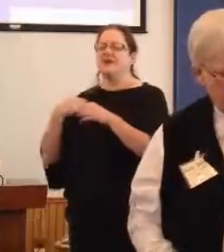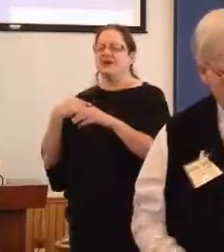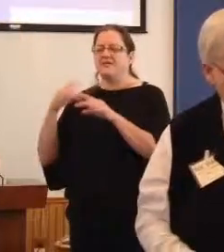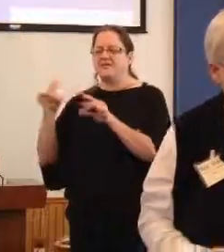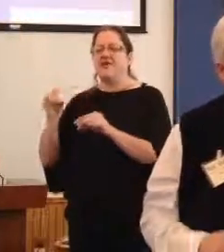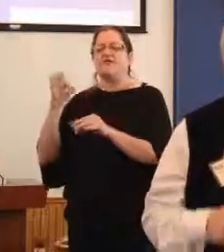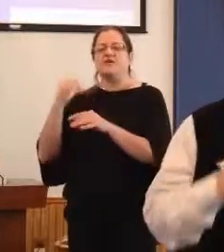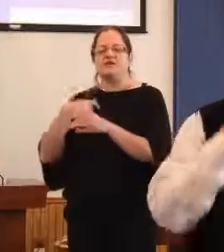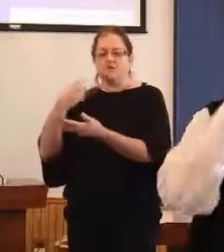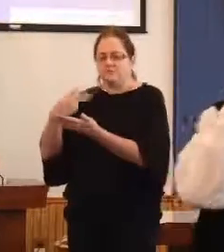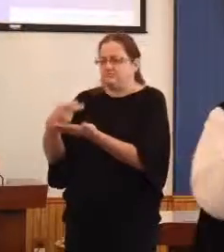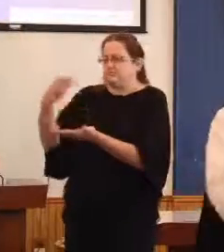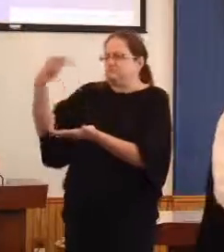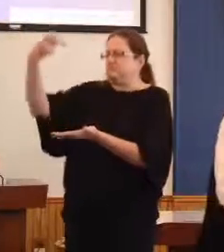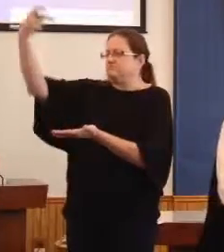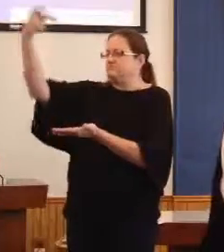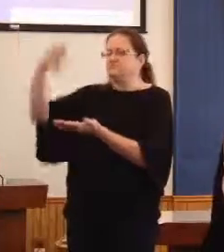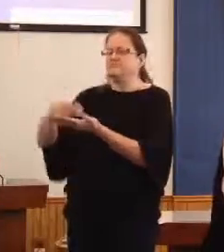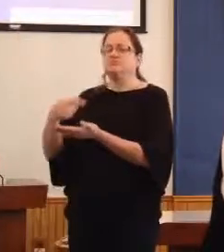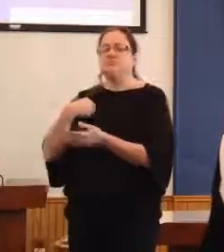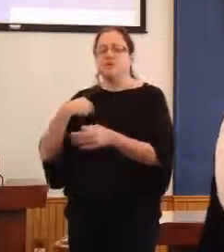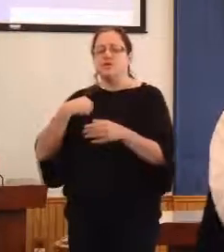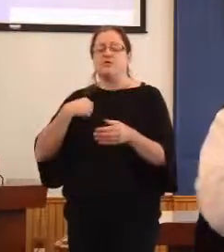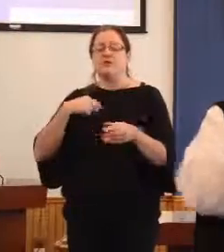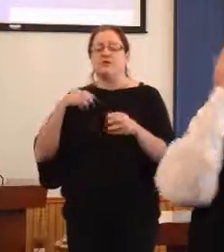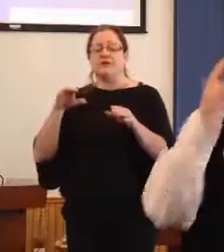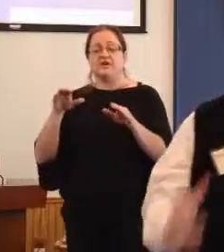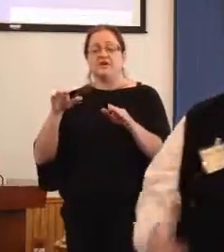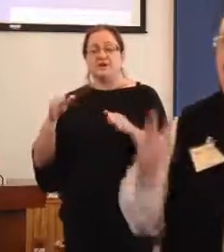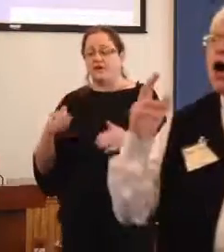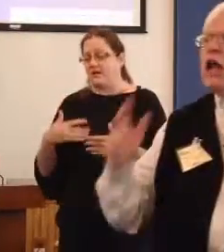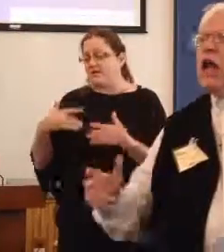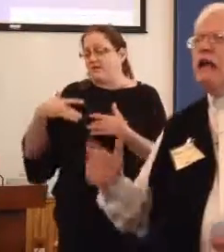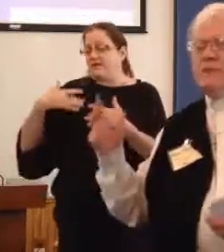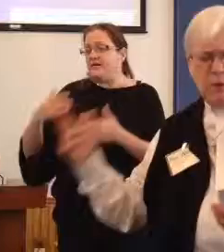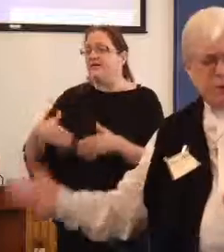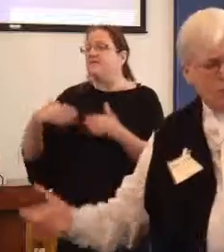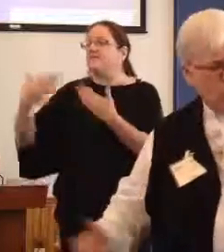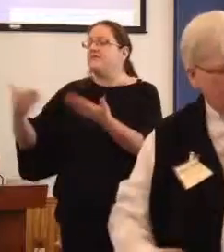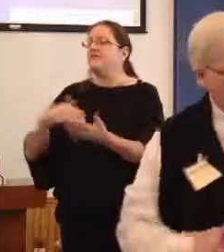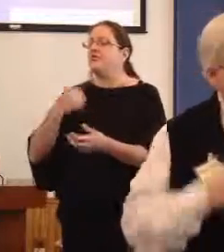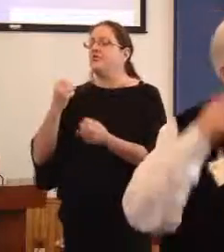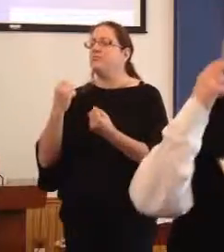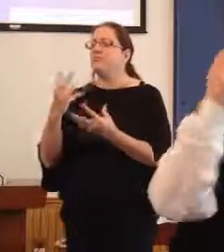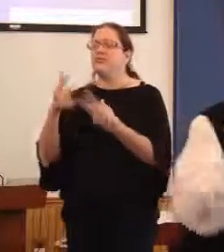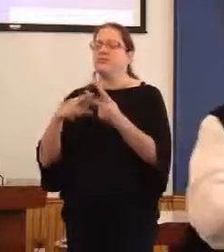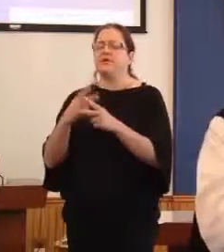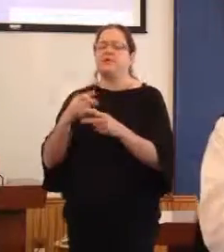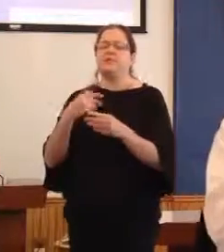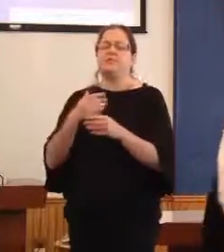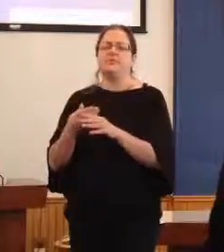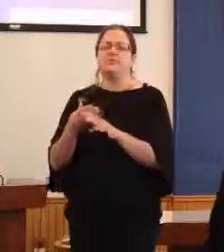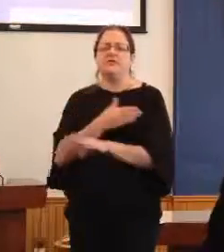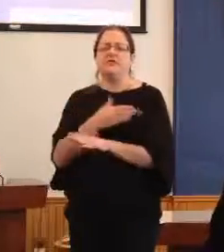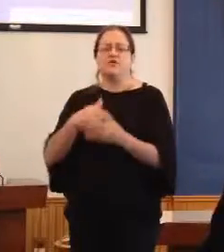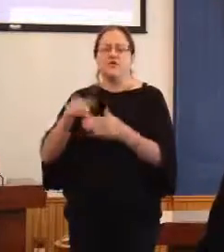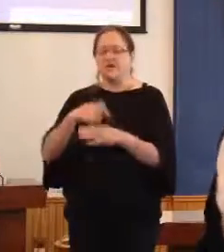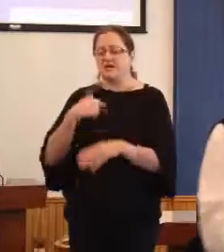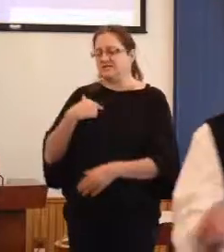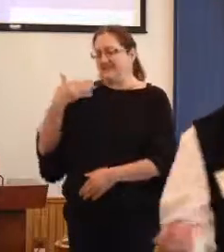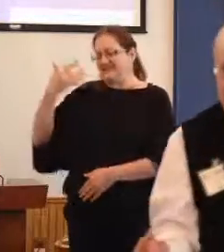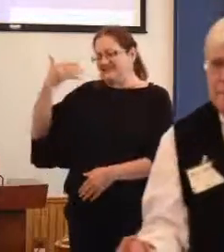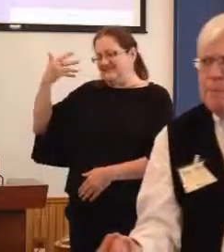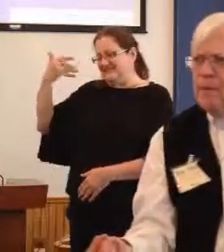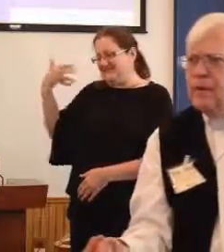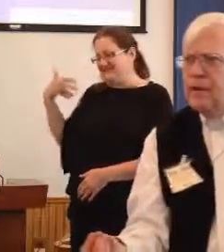ascension. We're lifted up when we look back to the long line of people who have gone before us, each